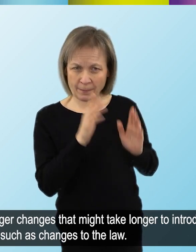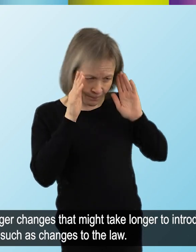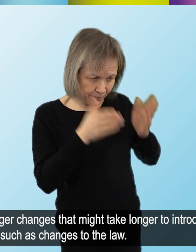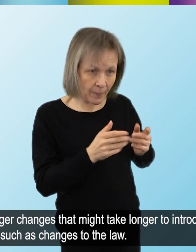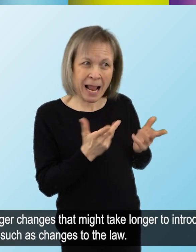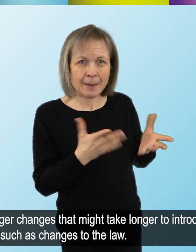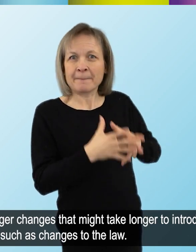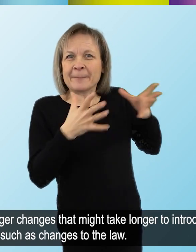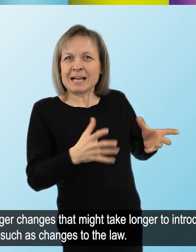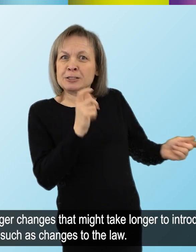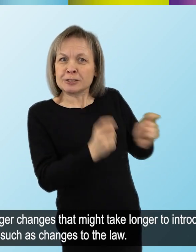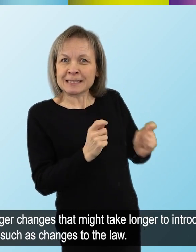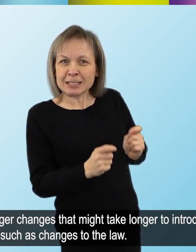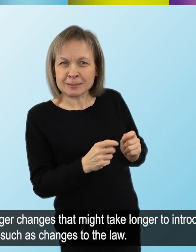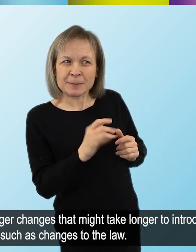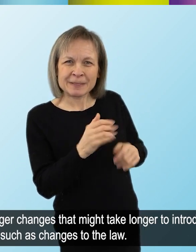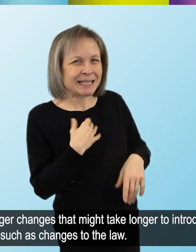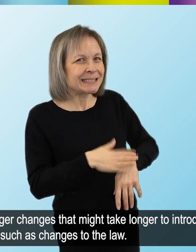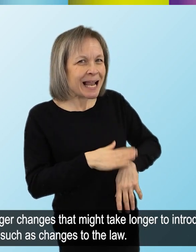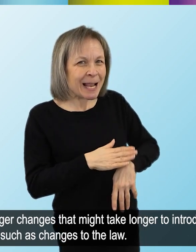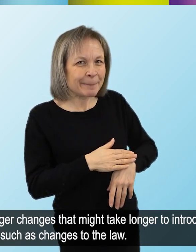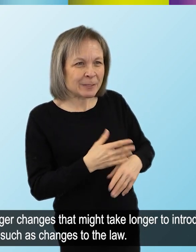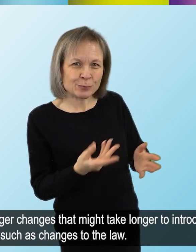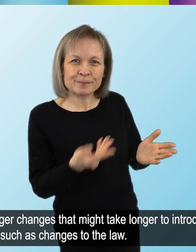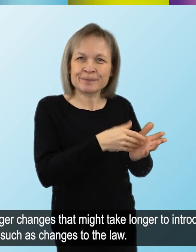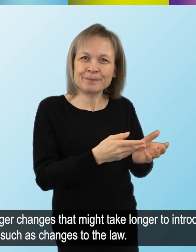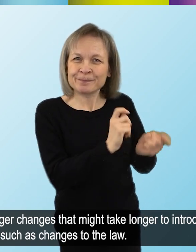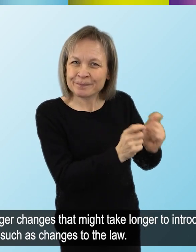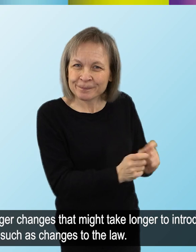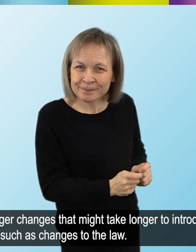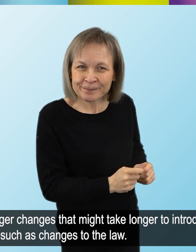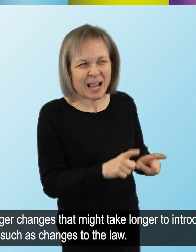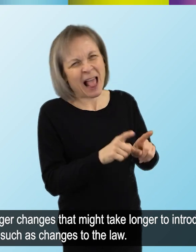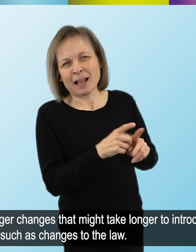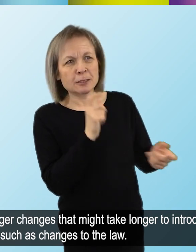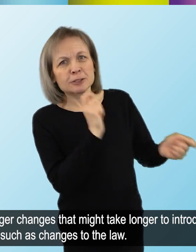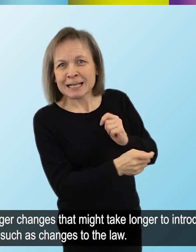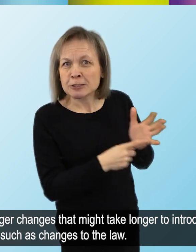Reform looks at bigger changes that might take longer to introduce, such as changes to the law.